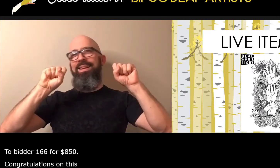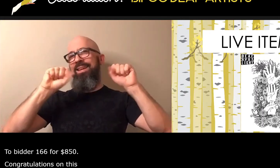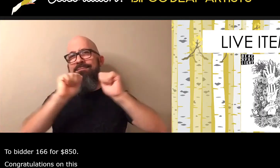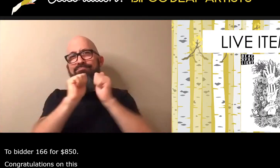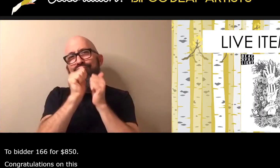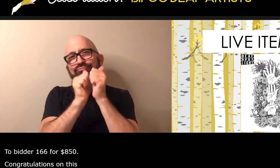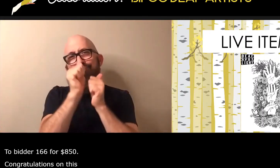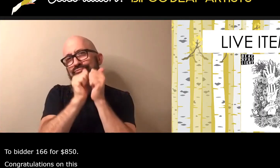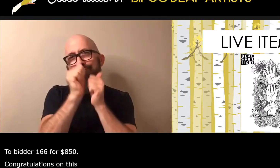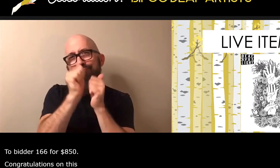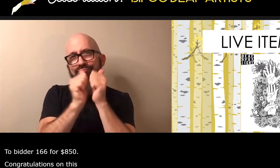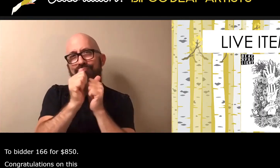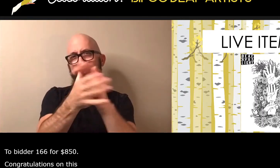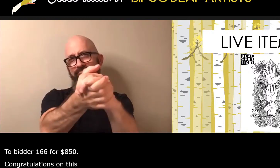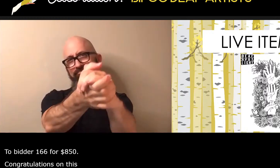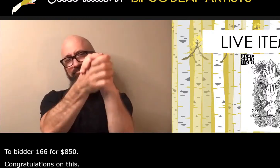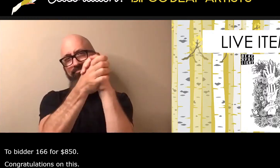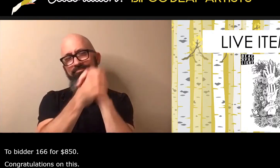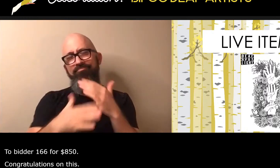Amazing,